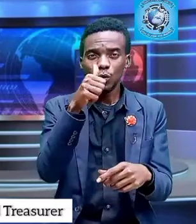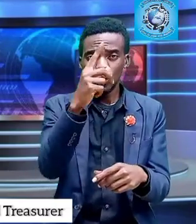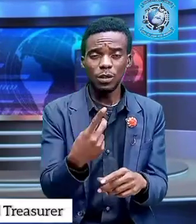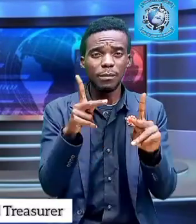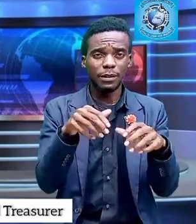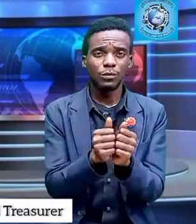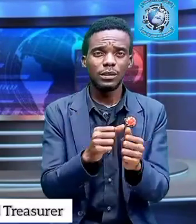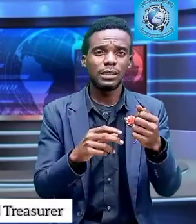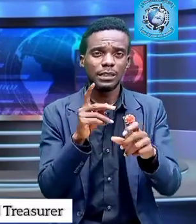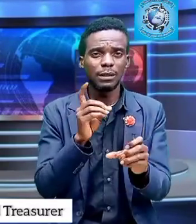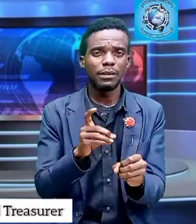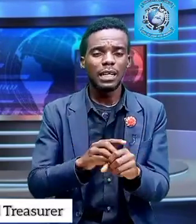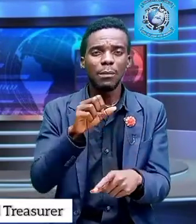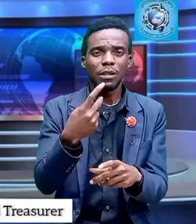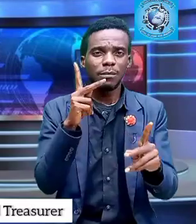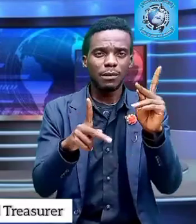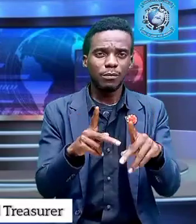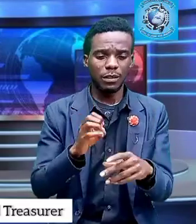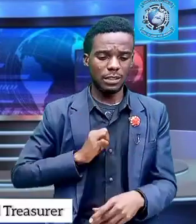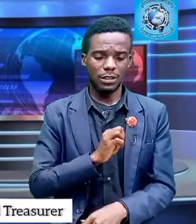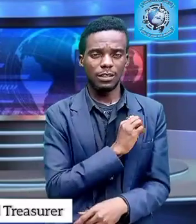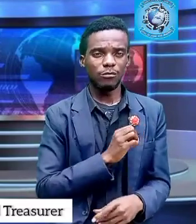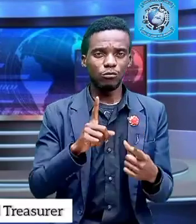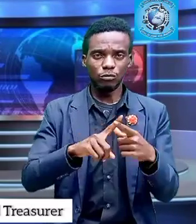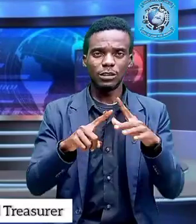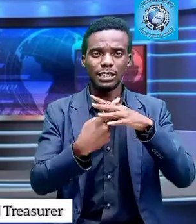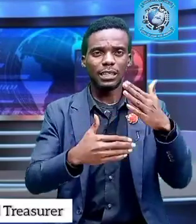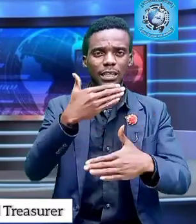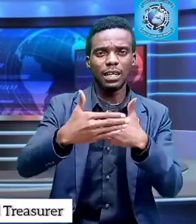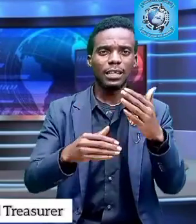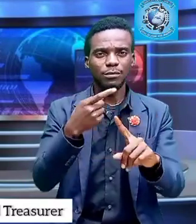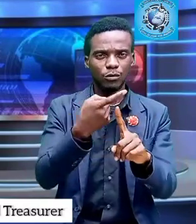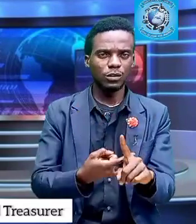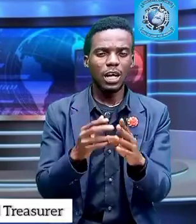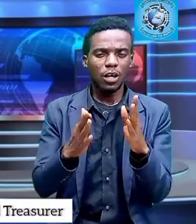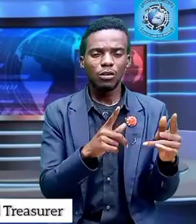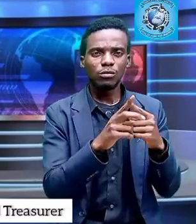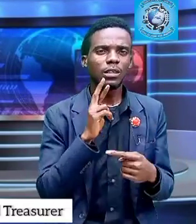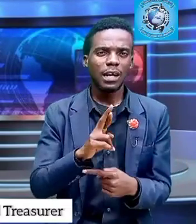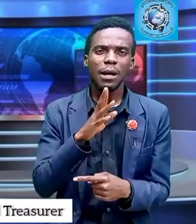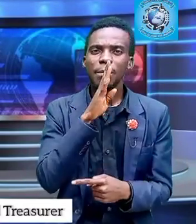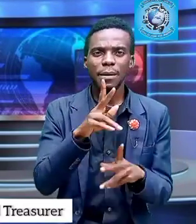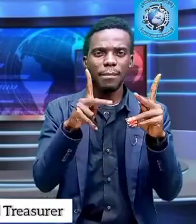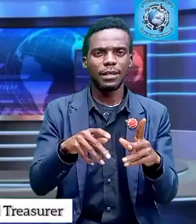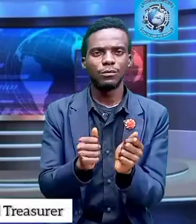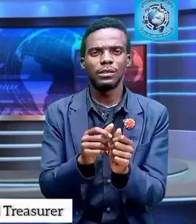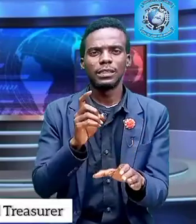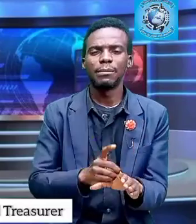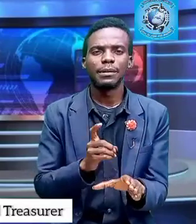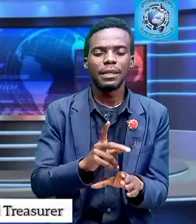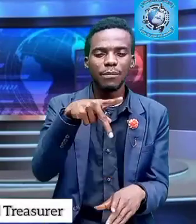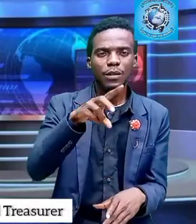the pioneer executives set to be launched next month. According to her, being a person with